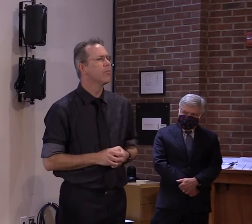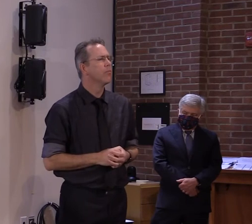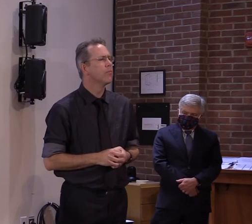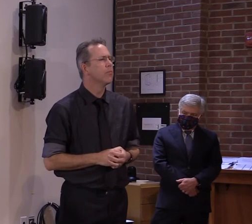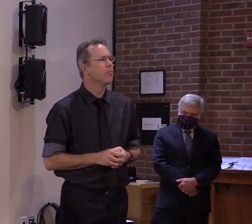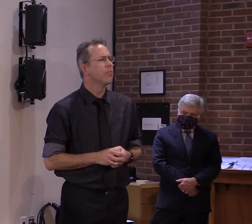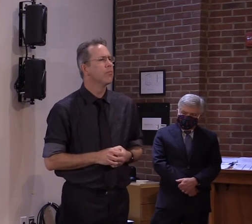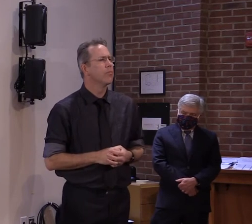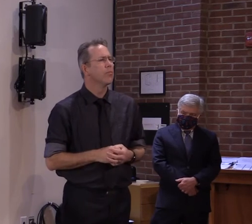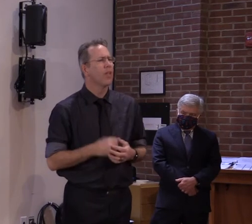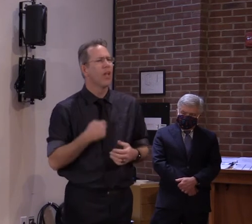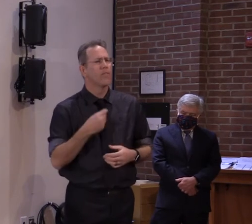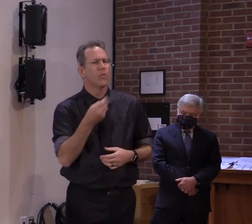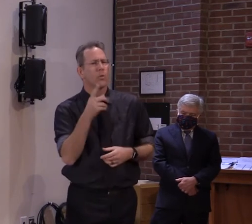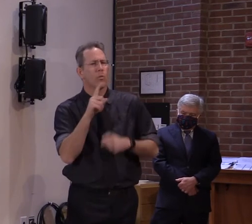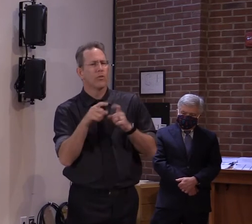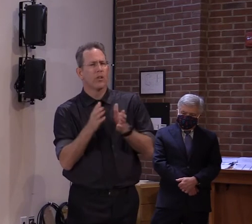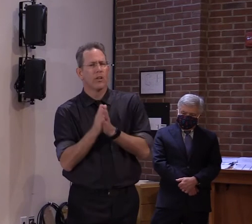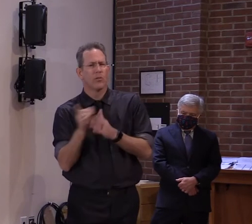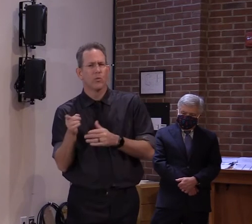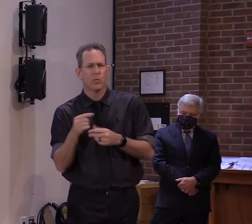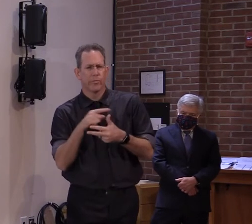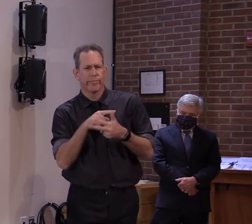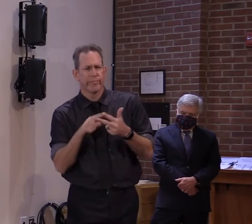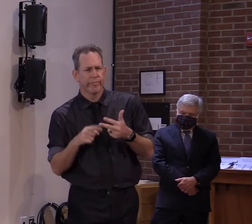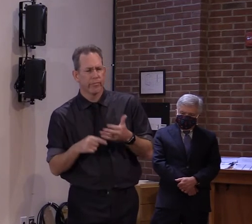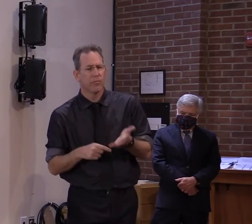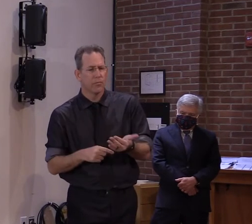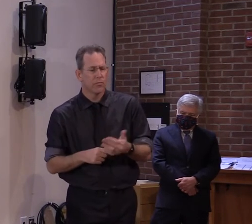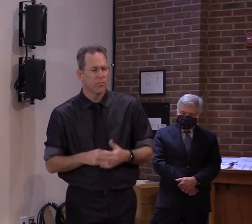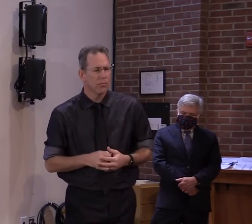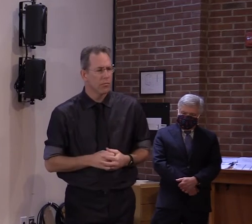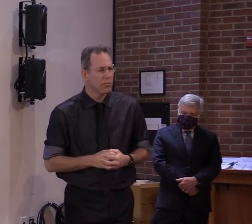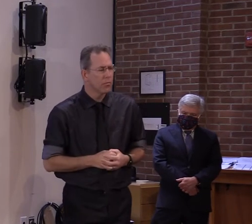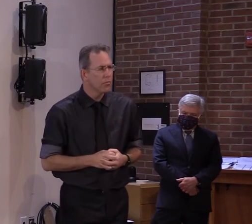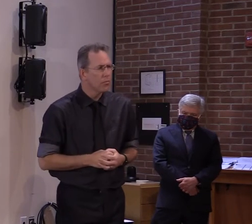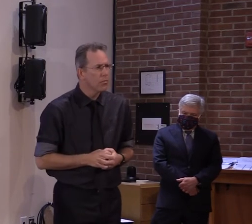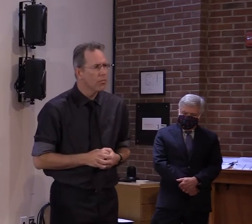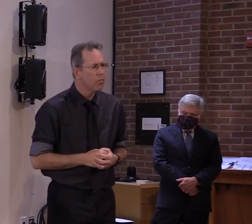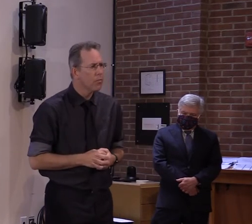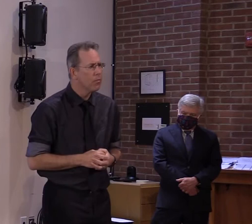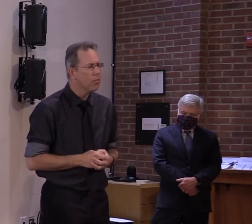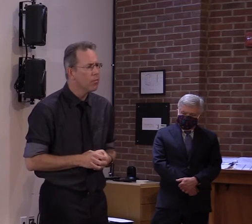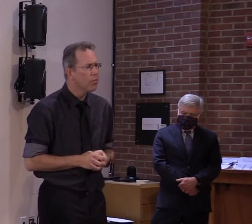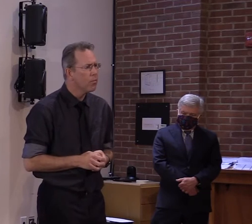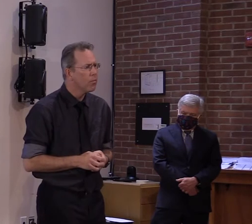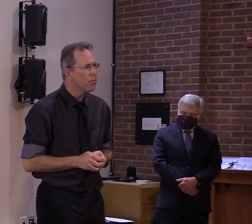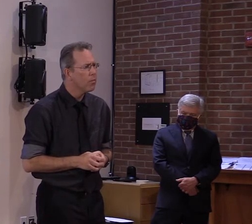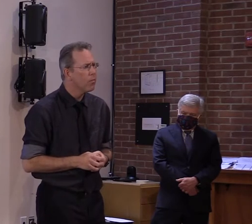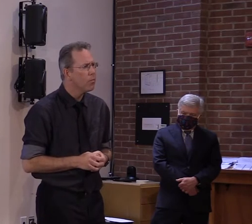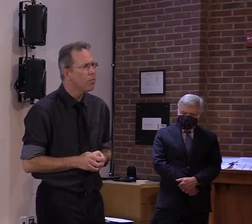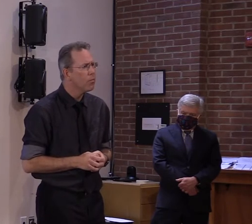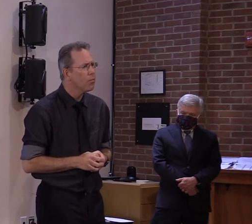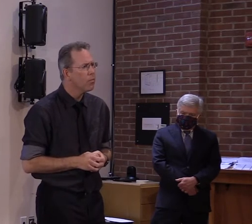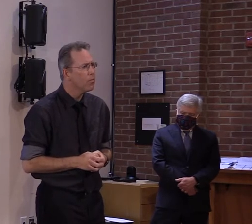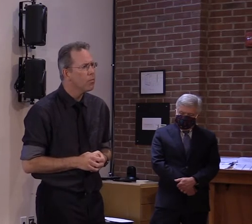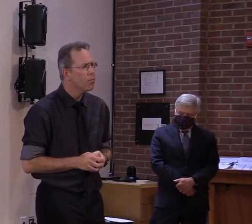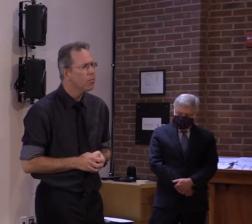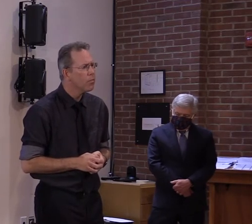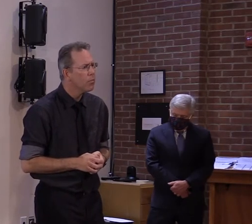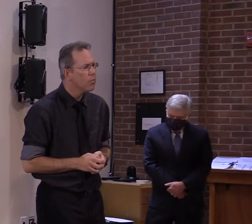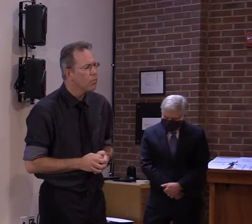It's only 1/10 above what it was in March pre-pandemic, and I'm wondering if he had provided what he guessed